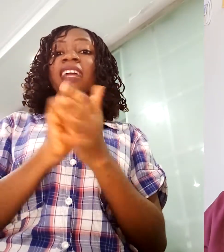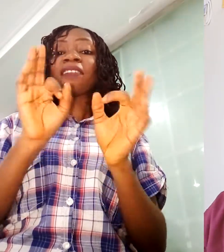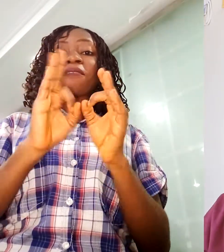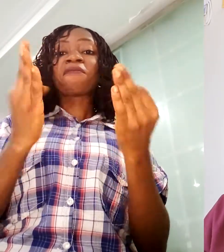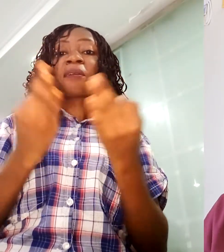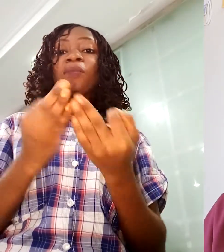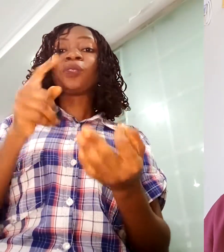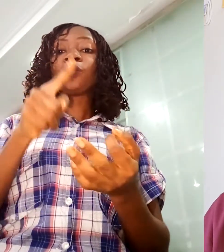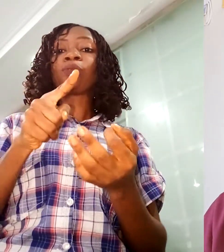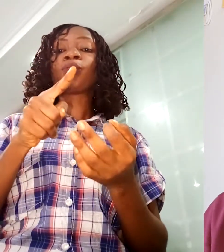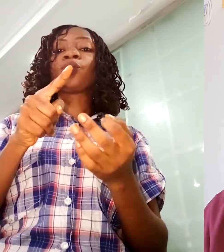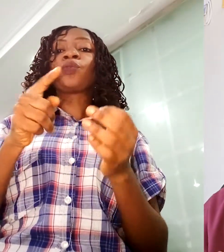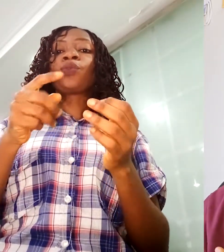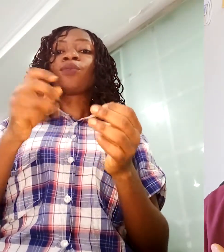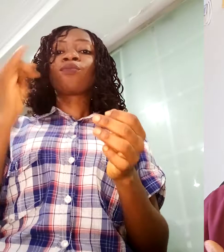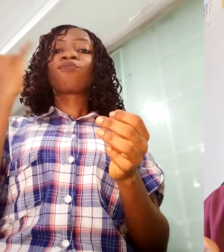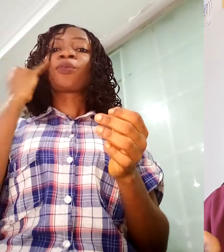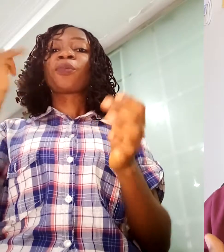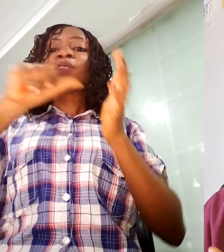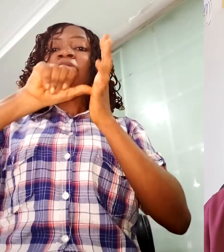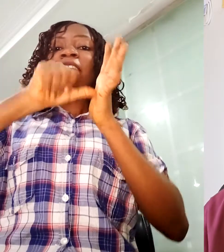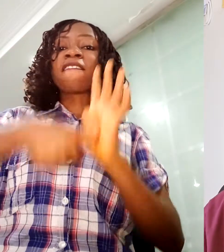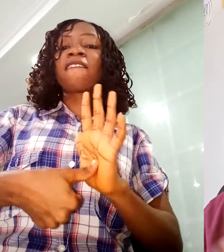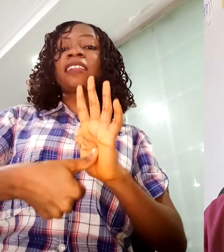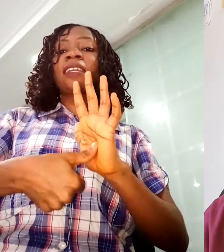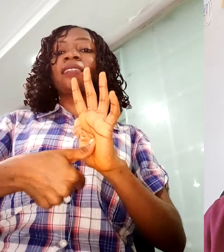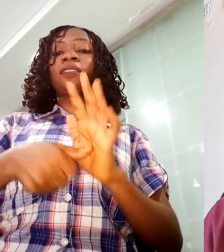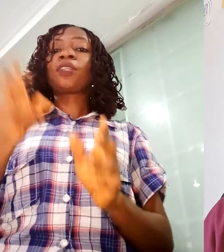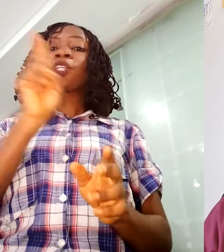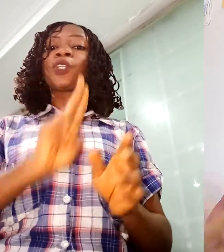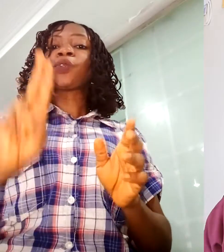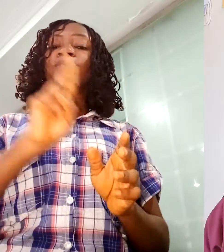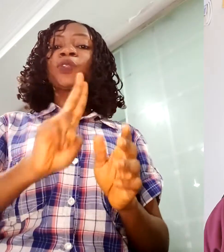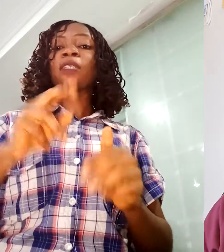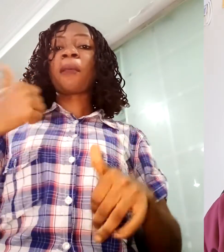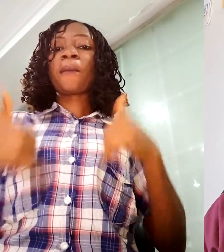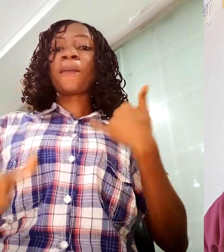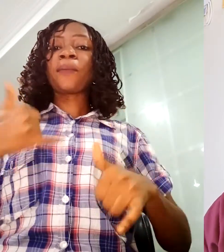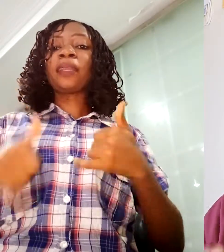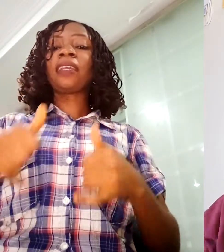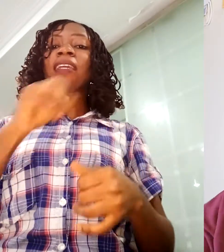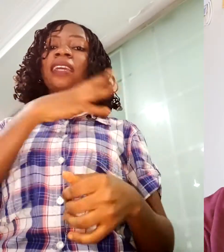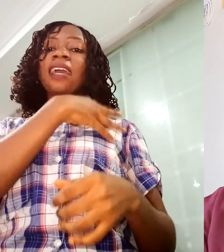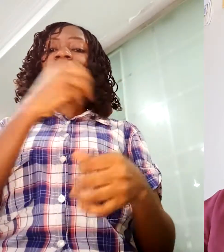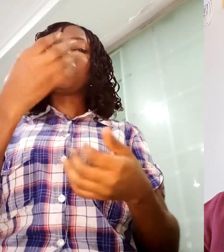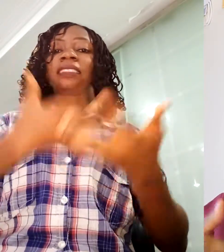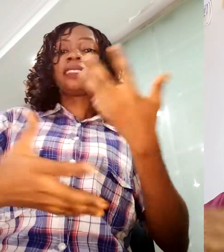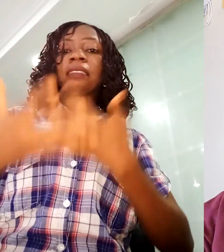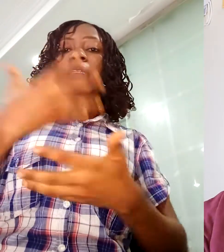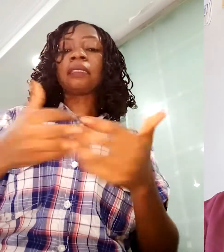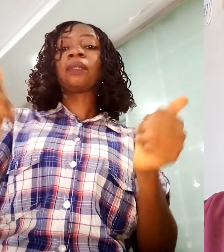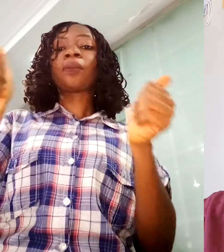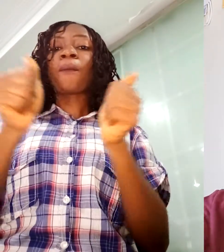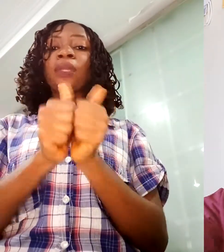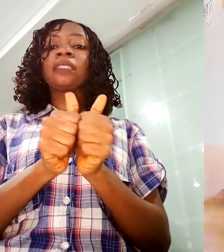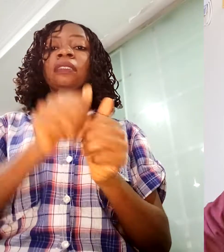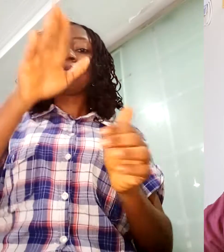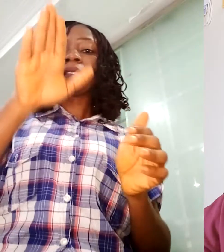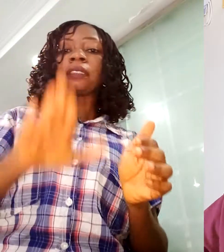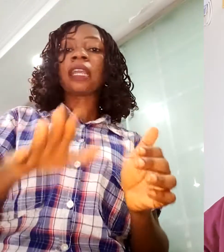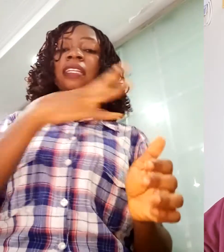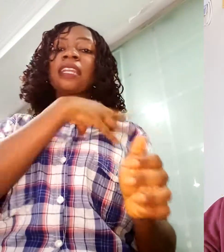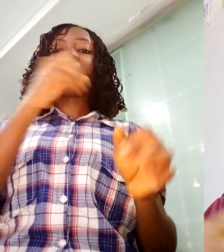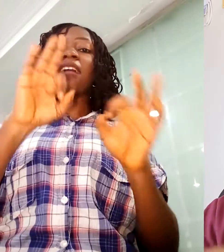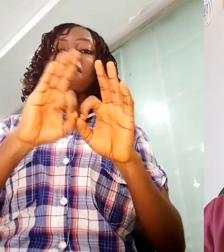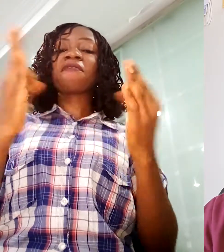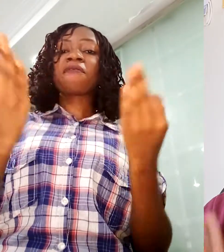should emphasize on using play, using interaction, both between you and the family and the children